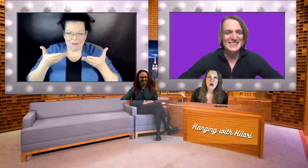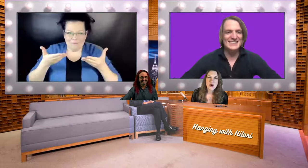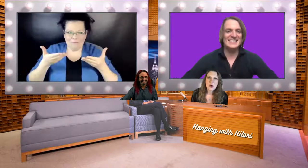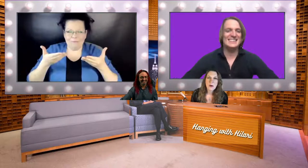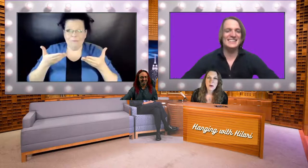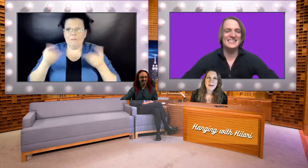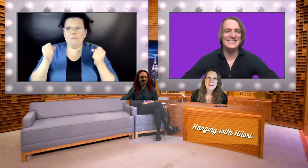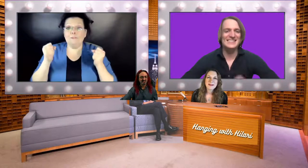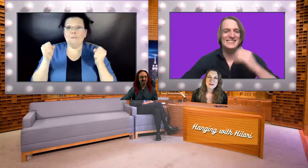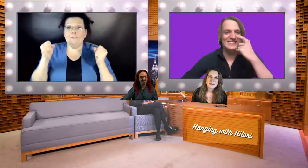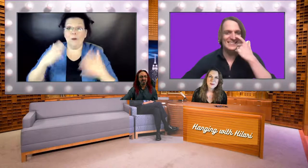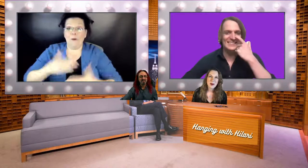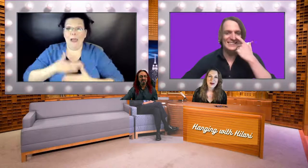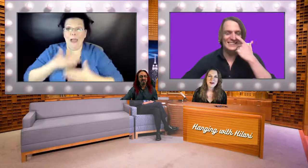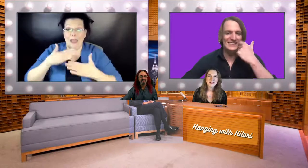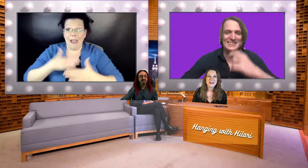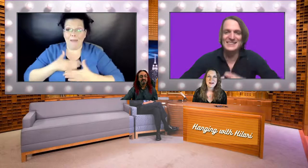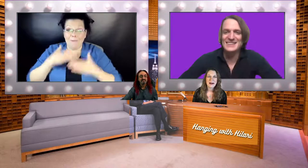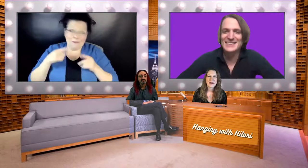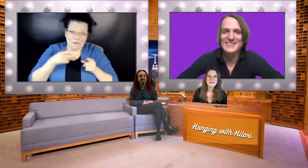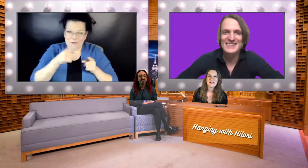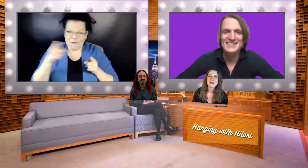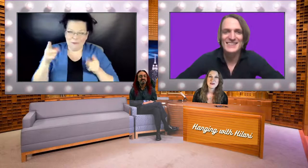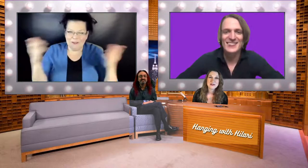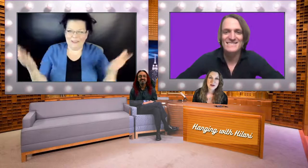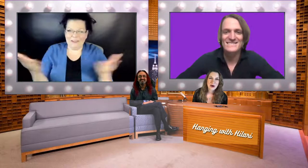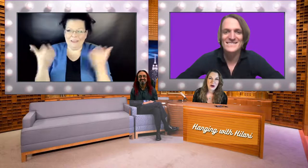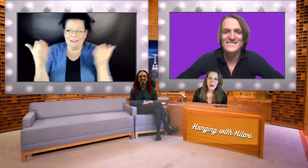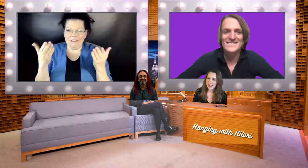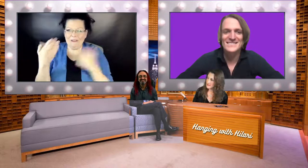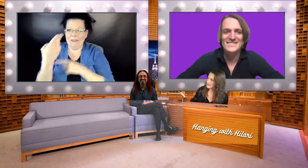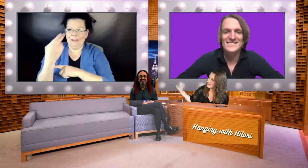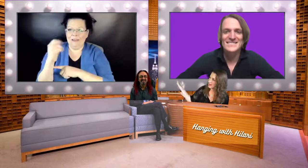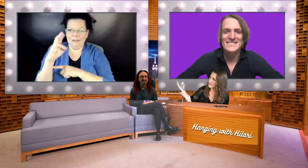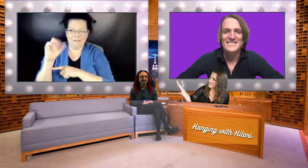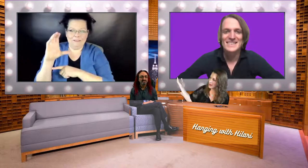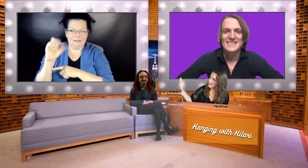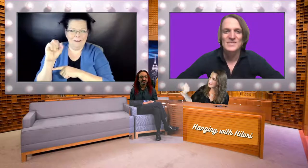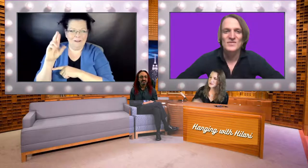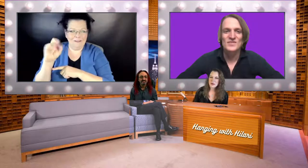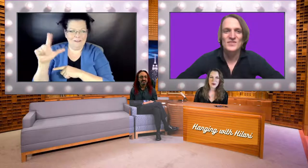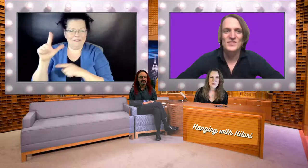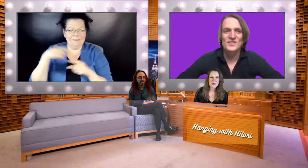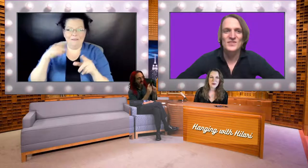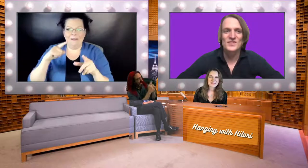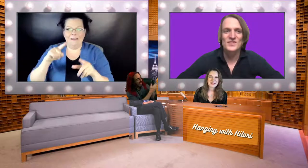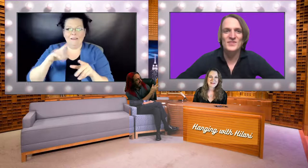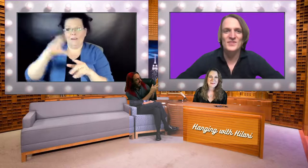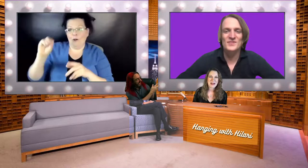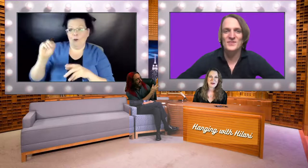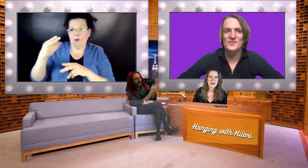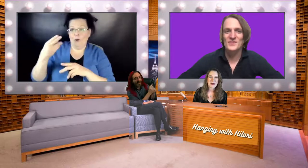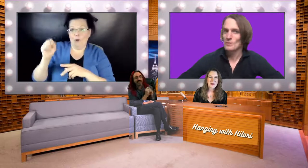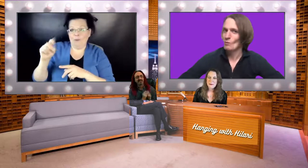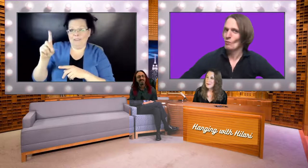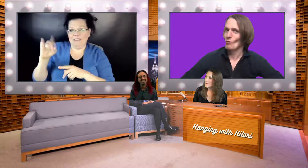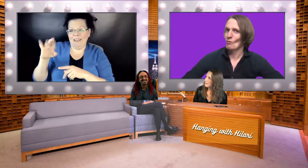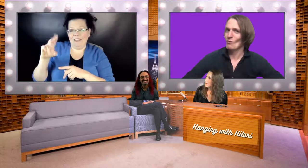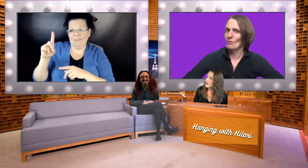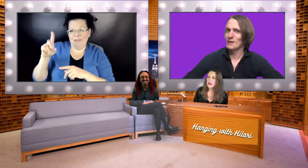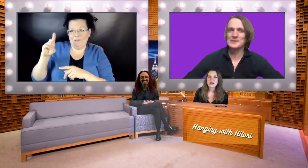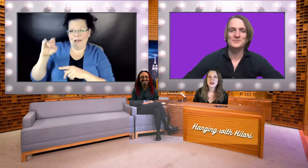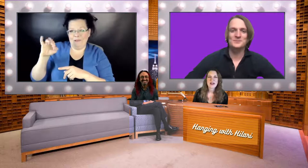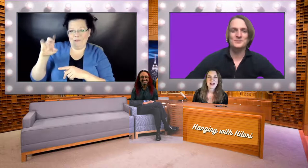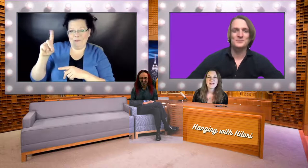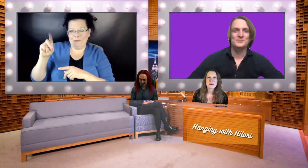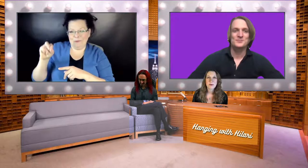I'm so happy you are here. I'm Hilari Scarl, and this is my fabulous co-host, David Maldo.